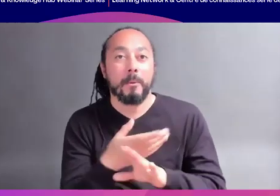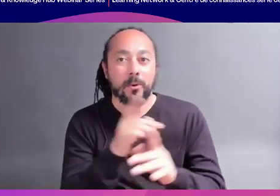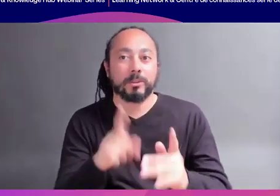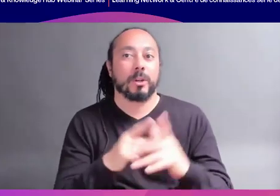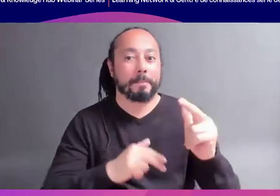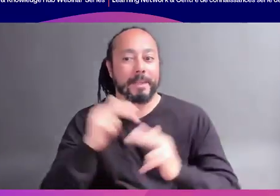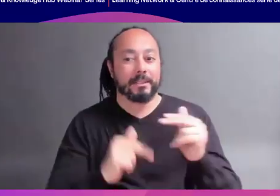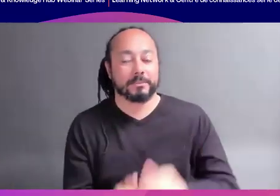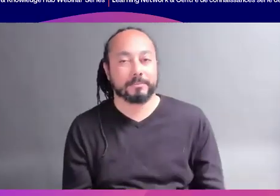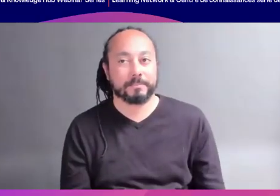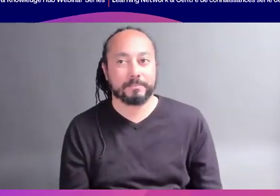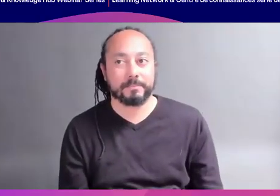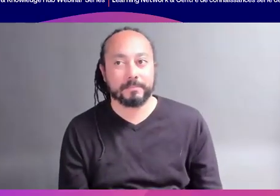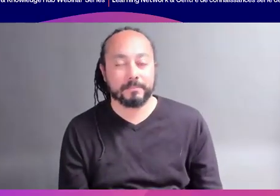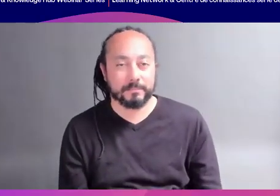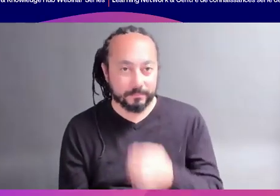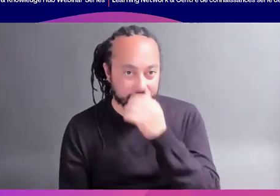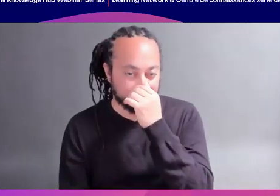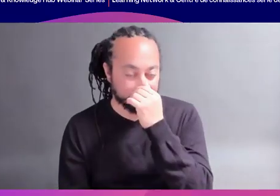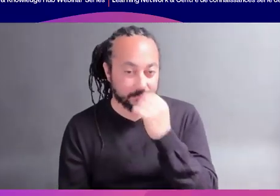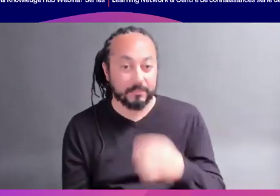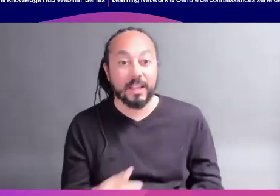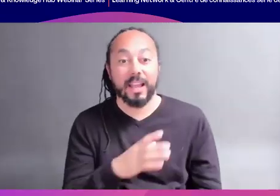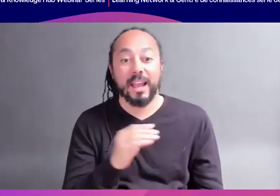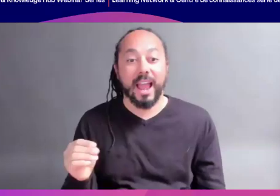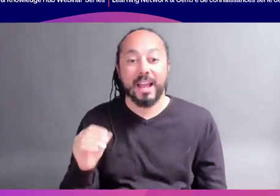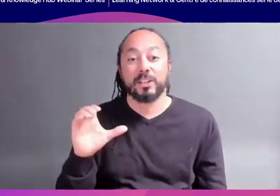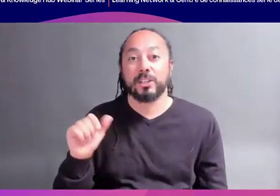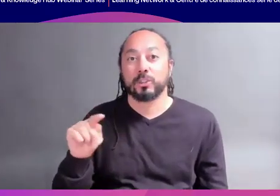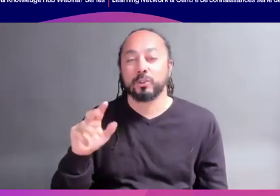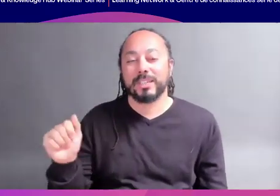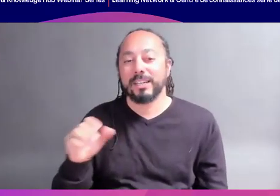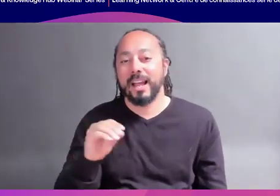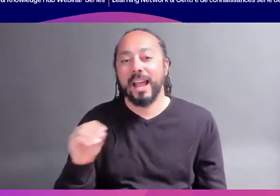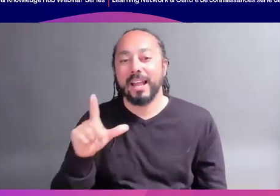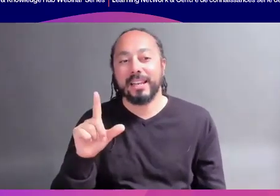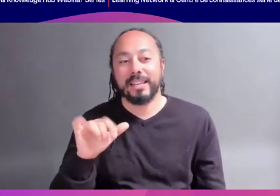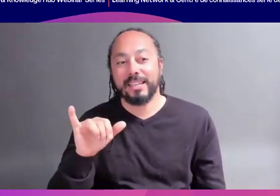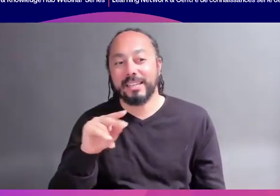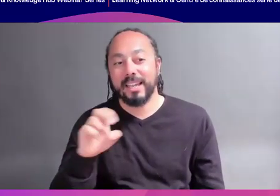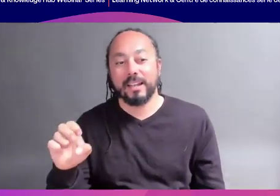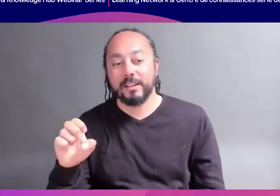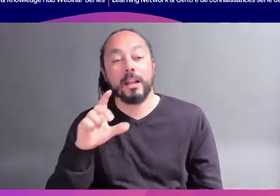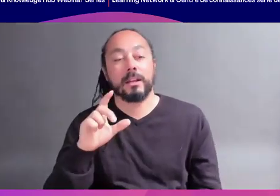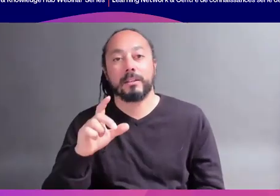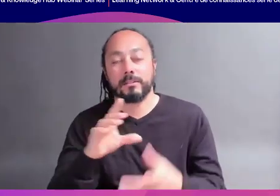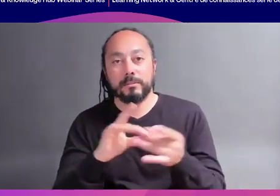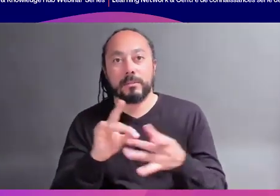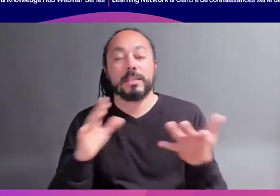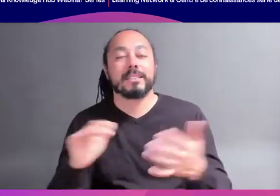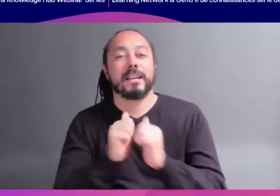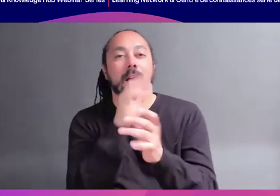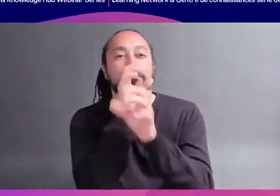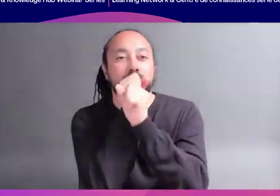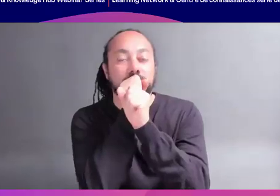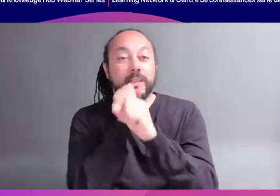another example, and I know Katrina and Lorraine touched on this, is anonymity in online support groups like our Connected Parents Facebook group.